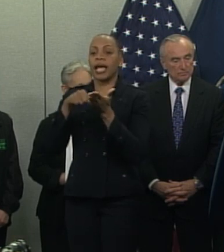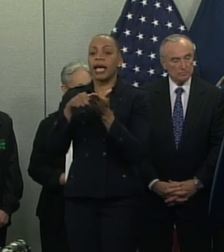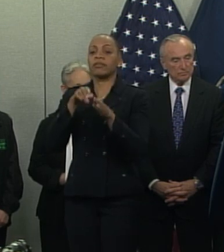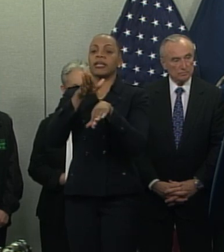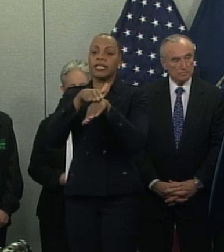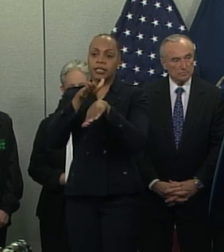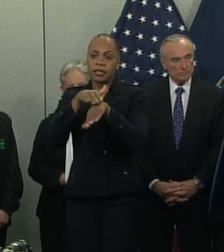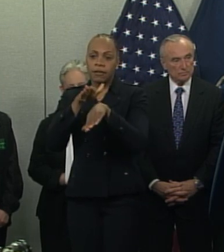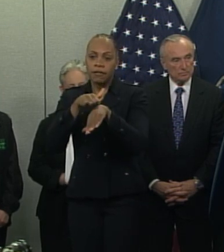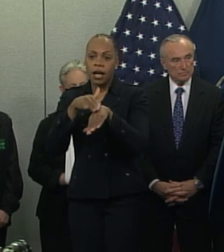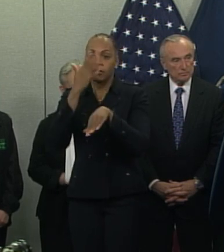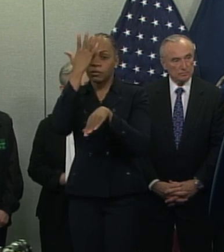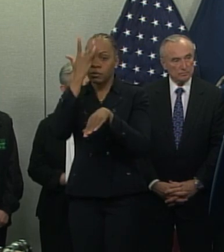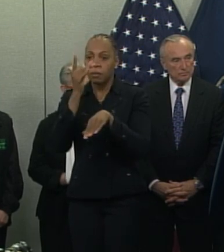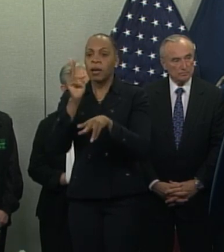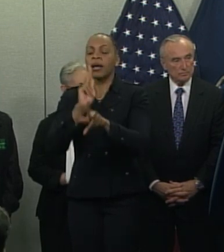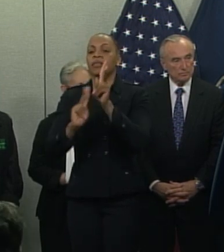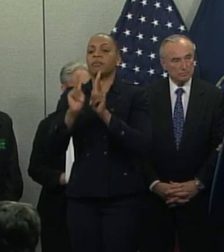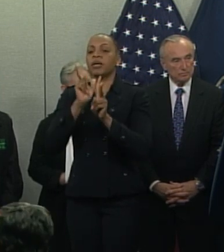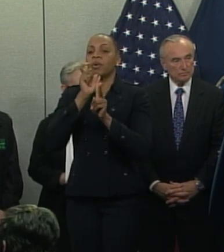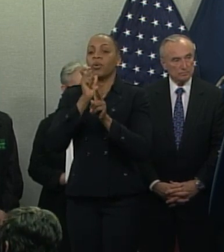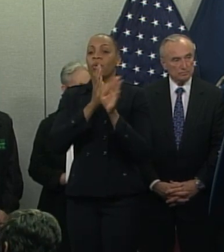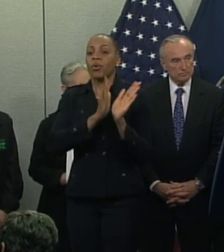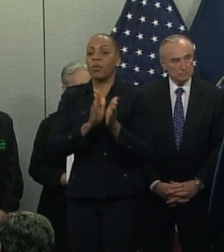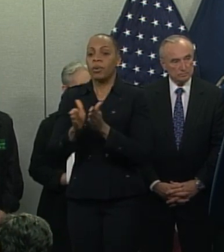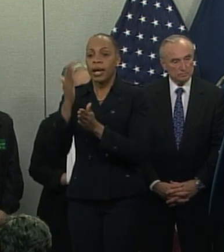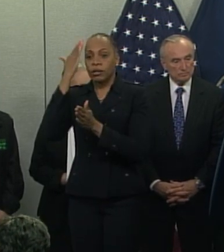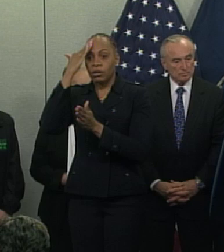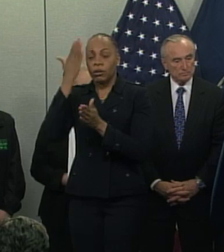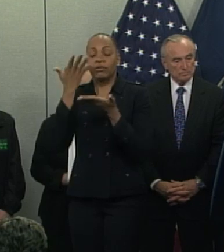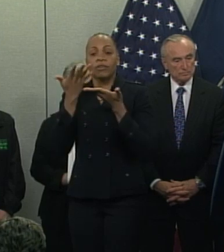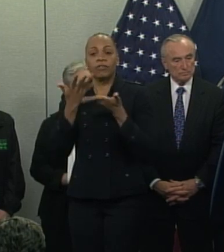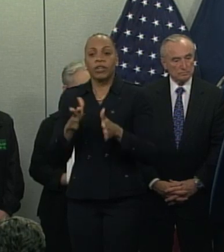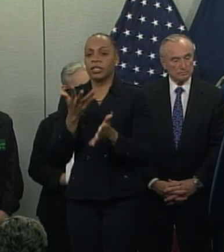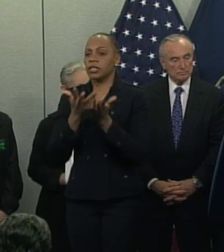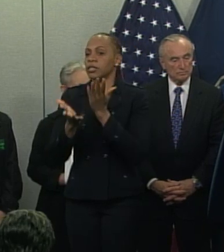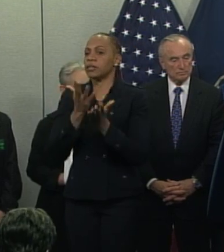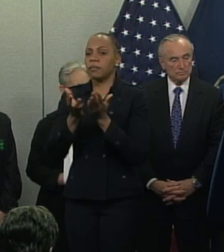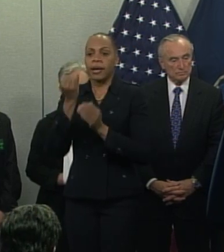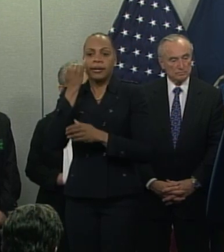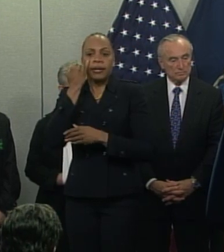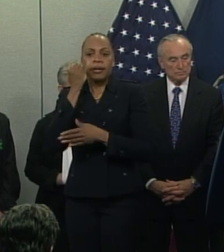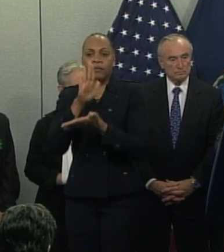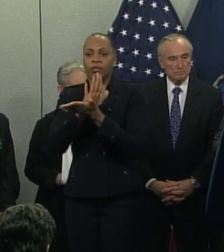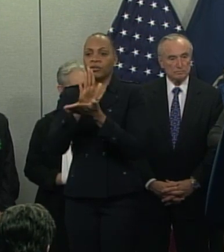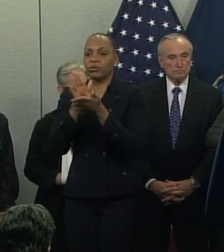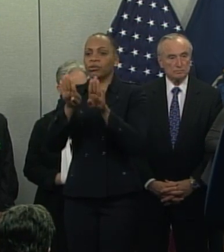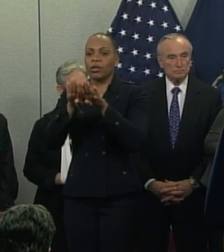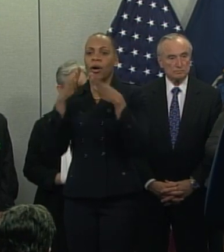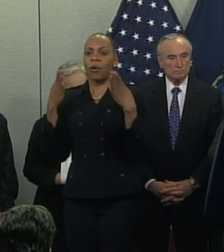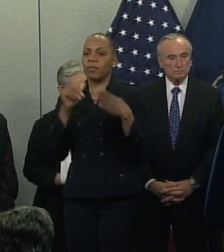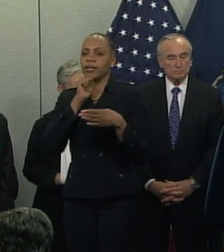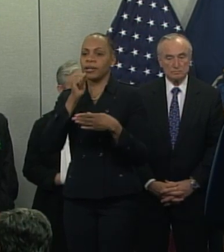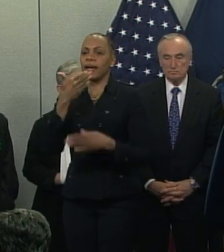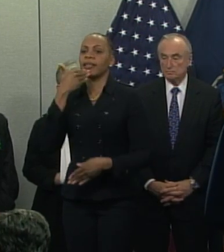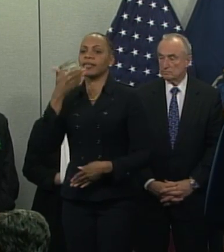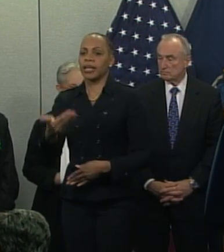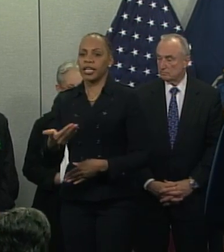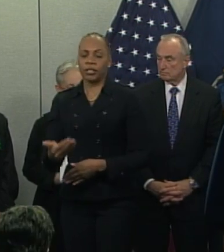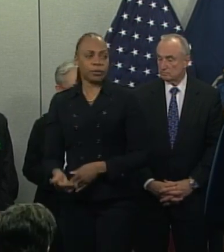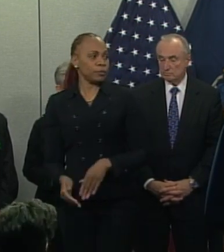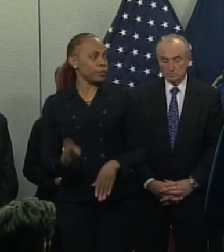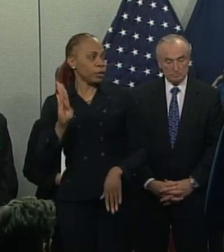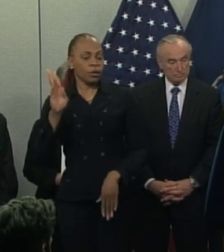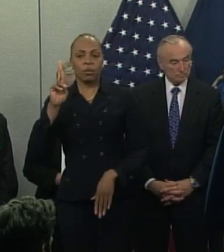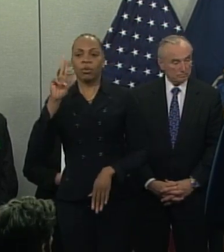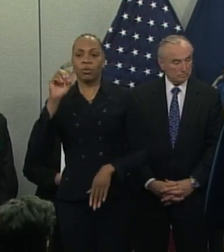so people who plan on that know that that's already done, regardless of whether school is open or not. Thank you. Thank you. Commissioner Bruno? Yeah,